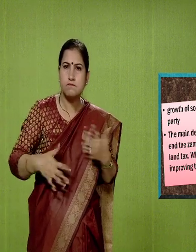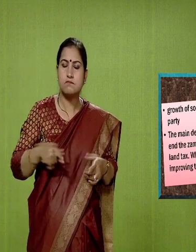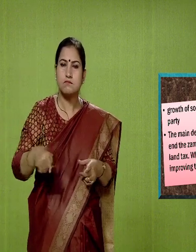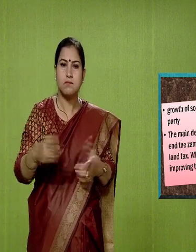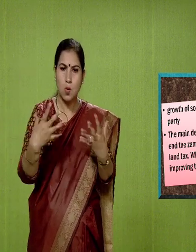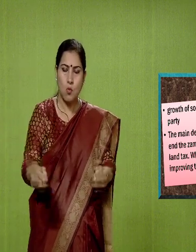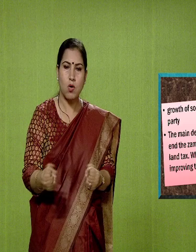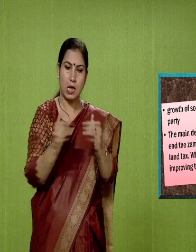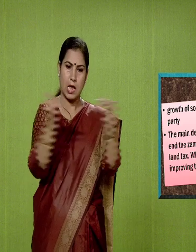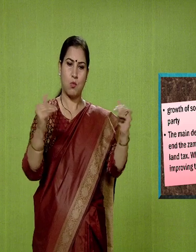started demanding equal rights.